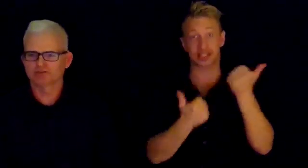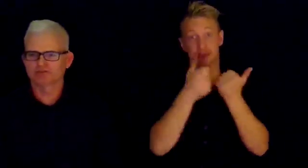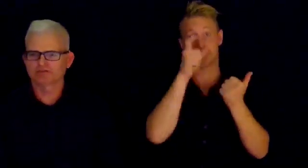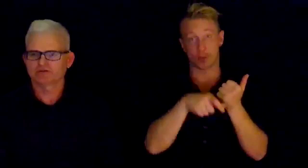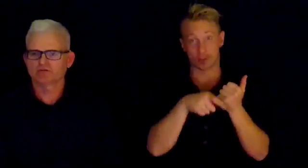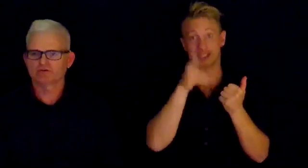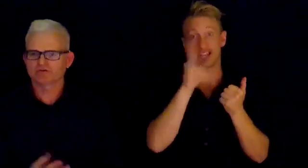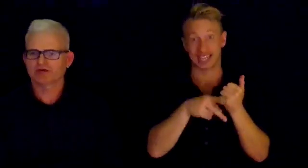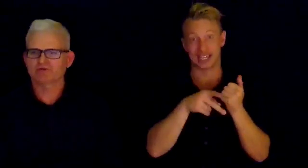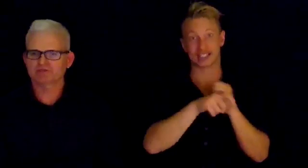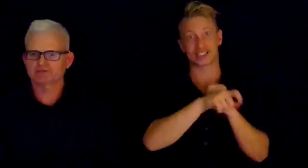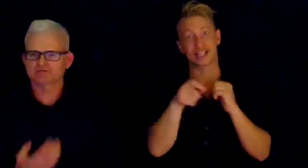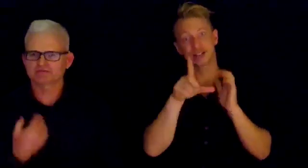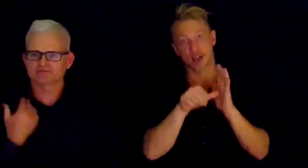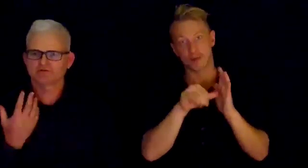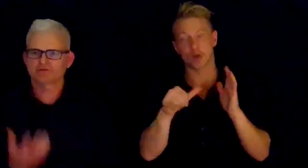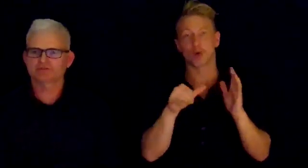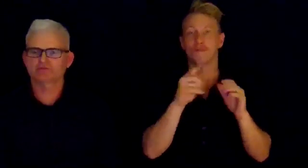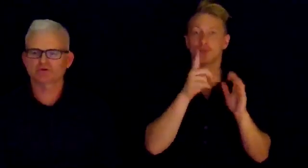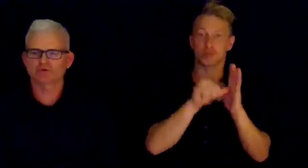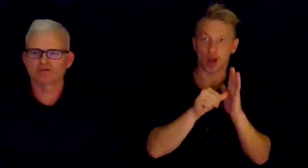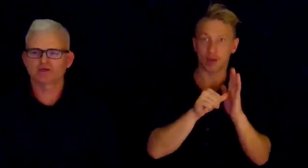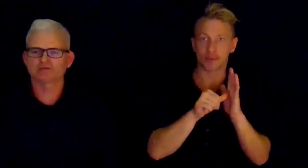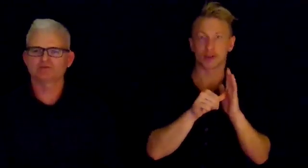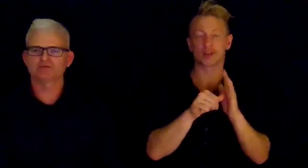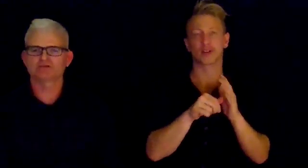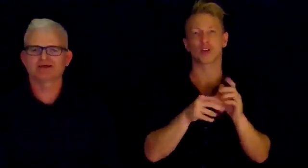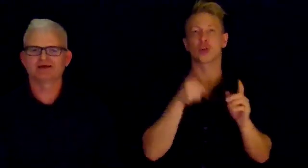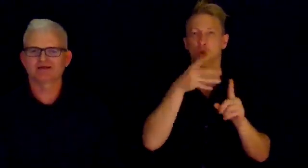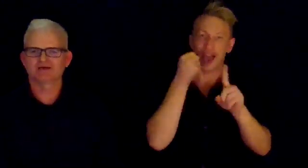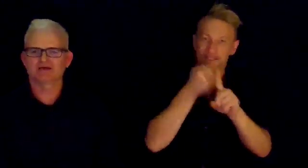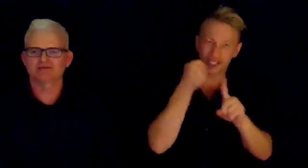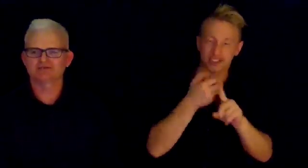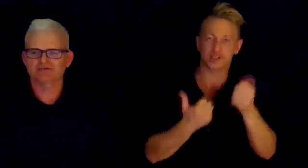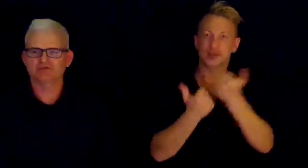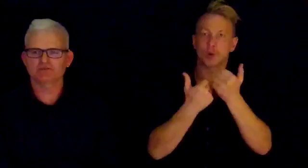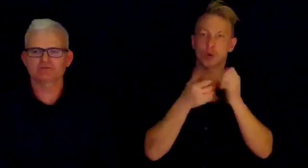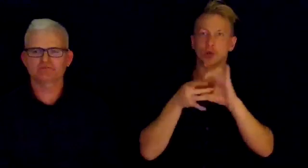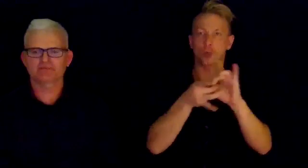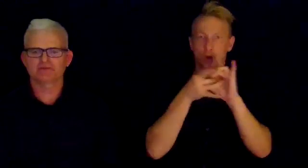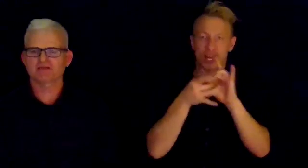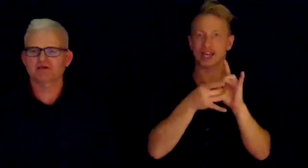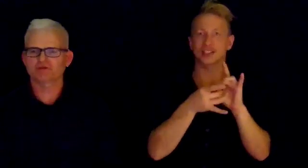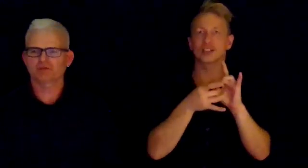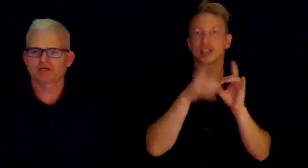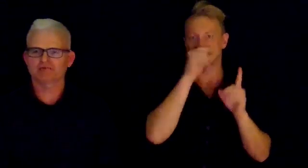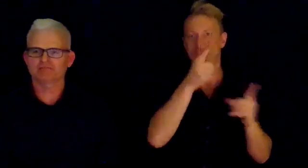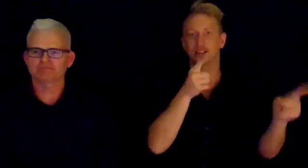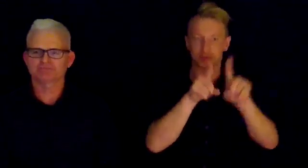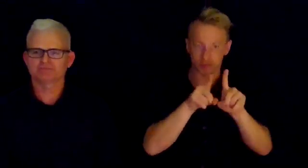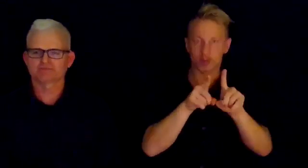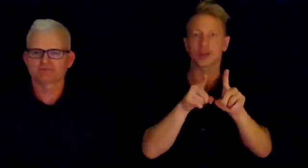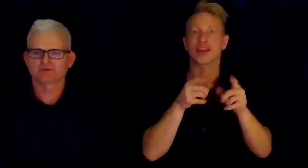you, or your advocate, your support coordinator, to assist you with setting up your